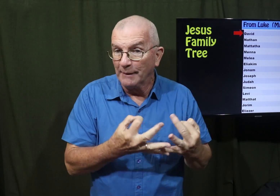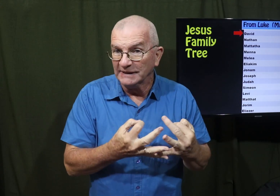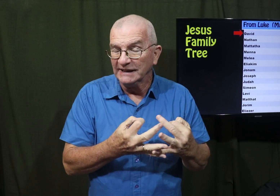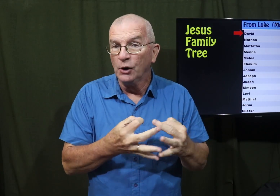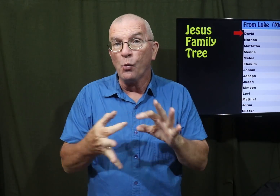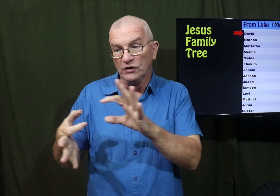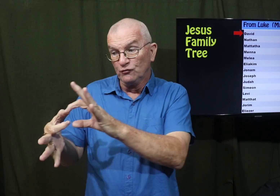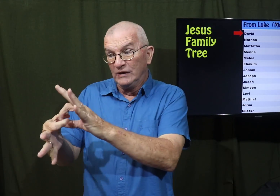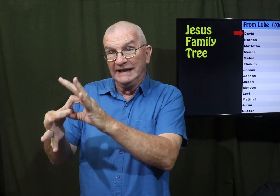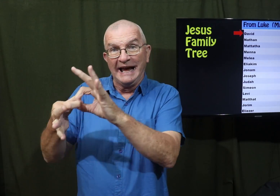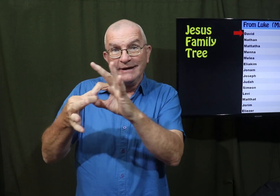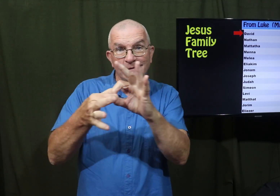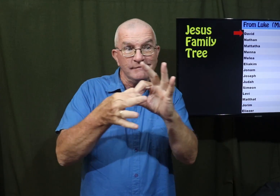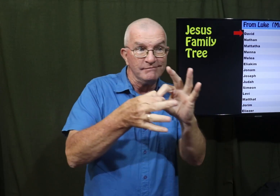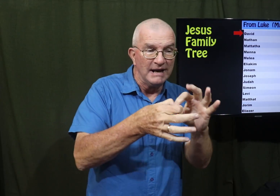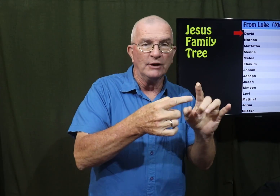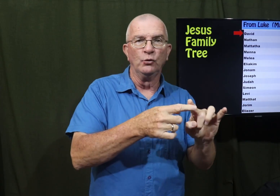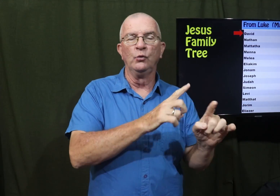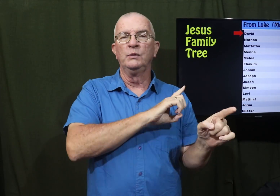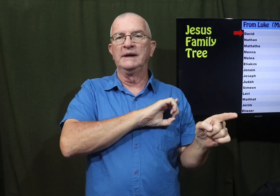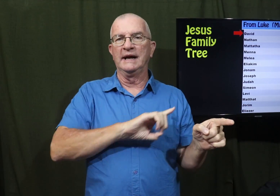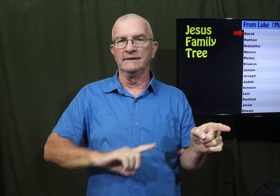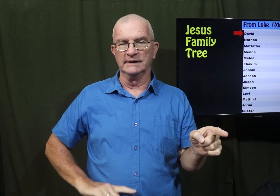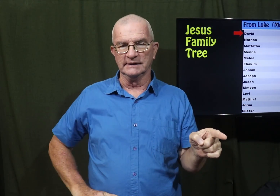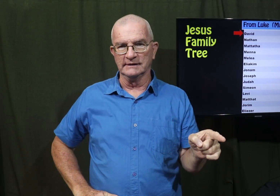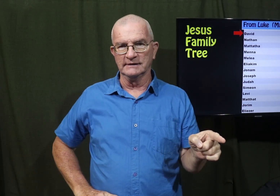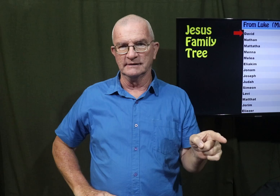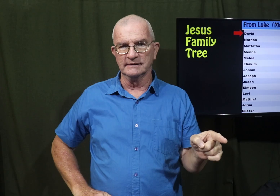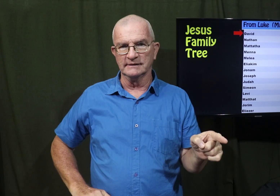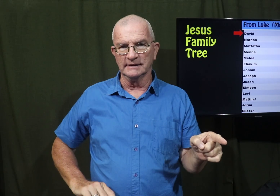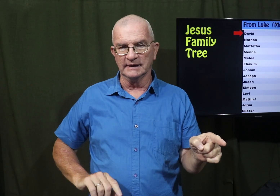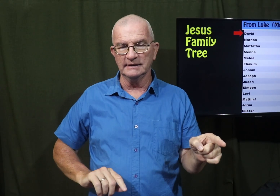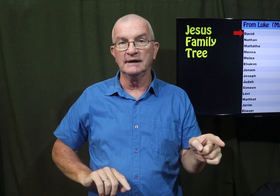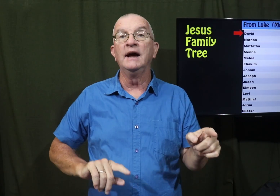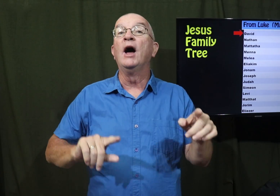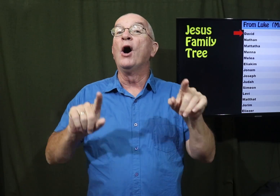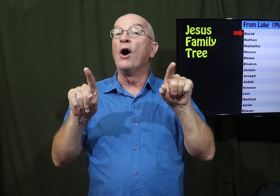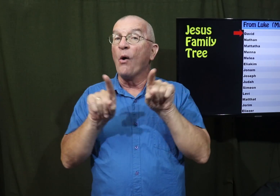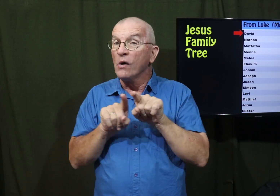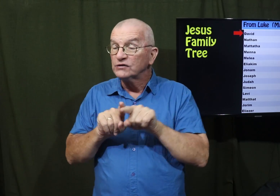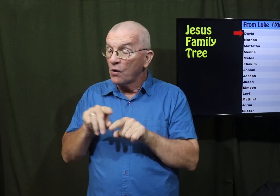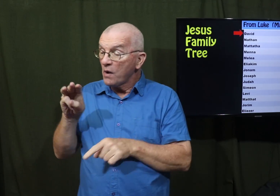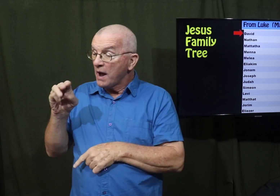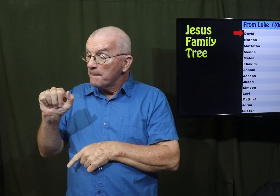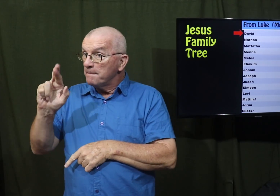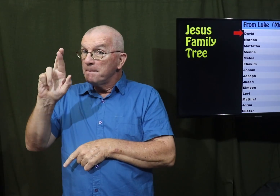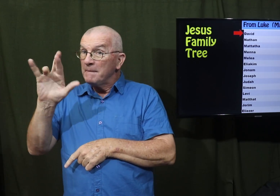And we see that Joseph's family was related to David